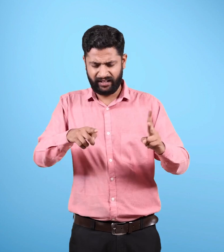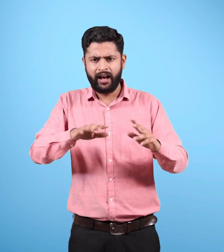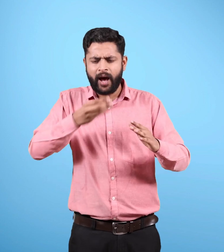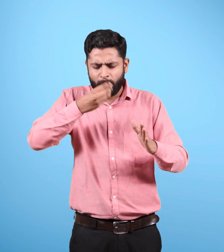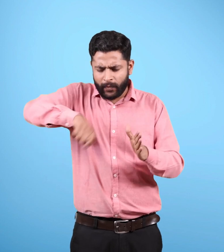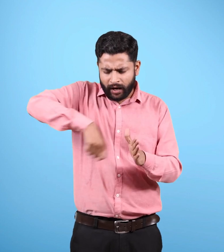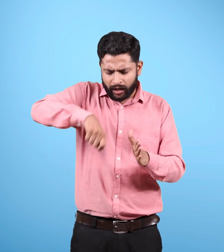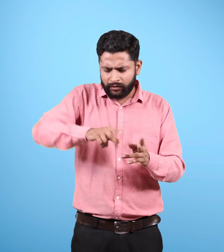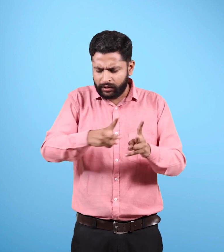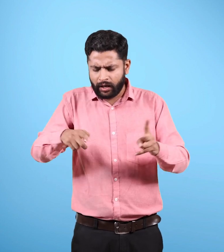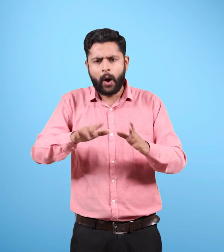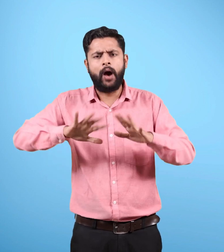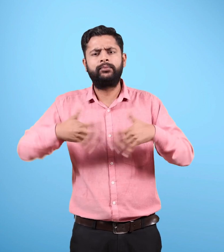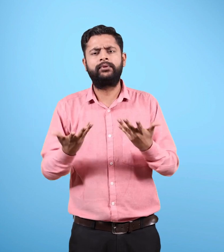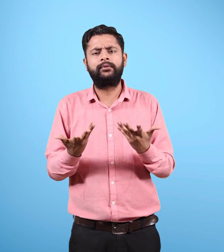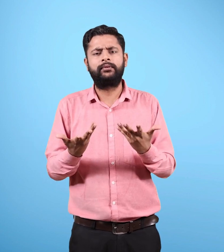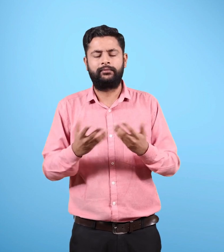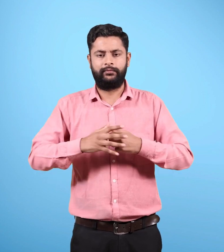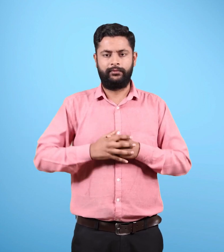What are these food items made of?